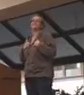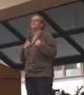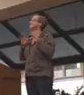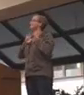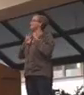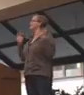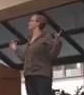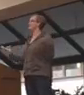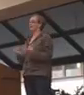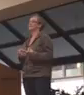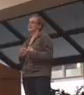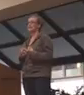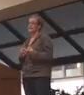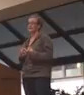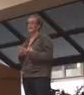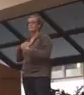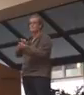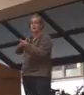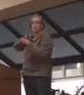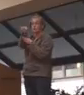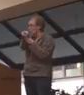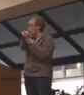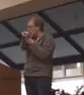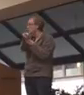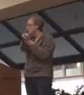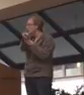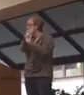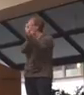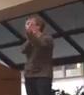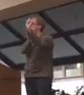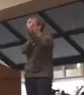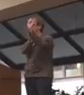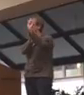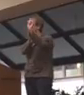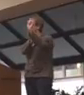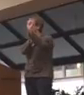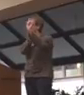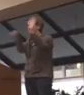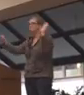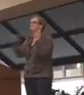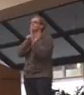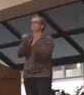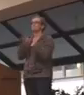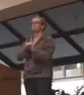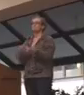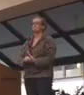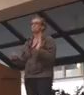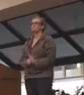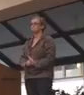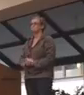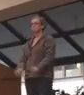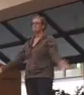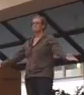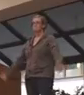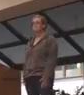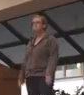It's affected my life. It's affected my family. It's affected my career and my goals. And